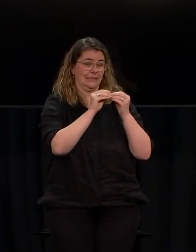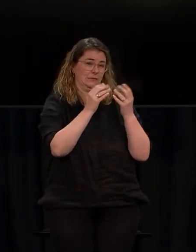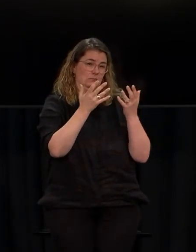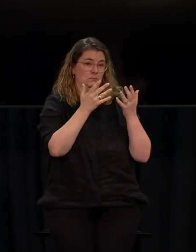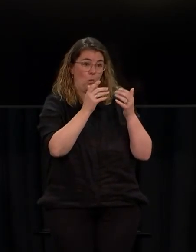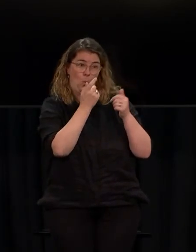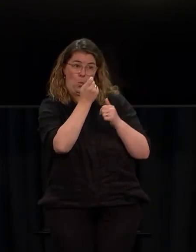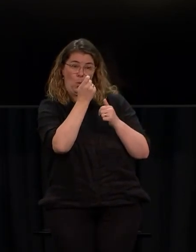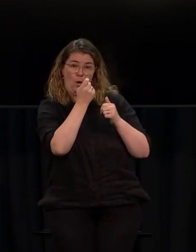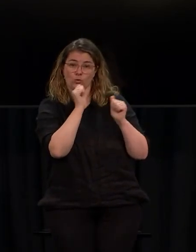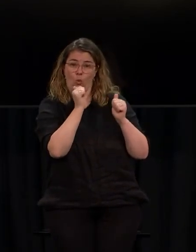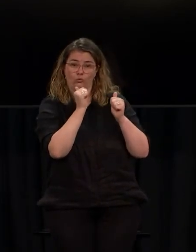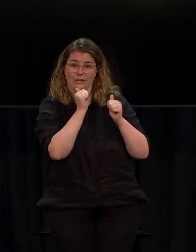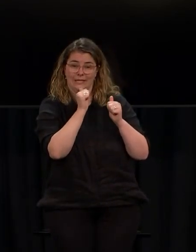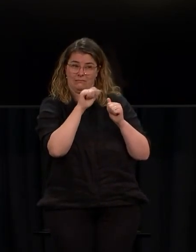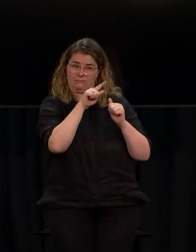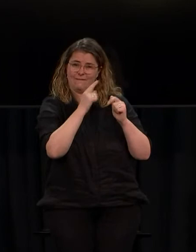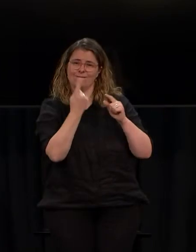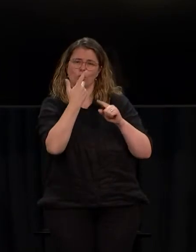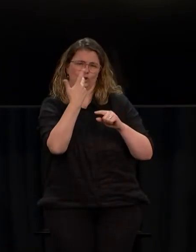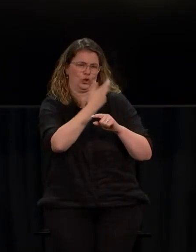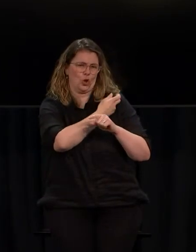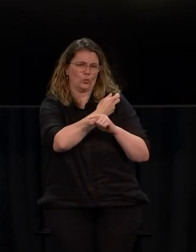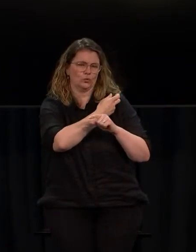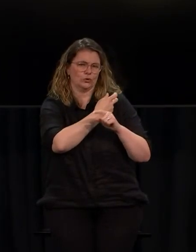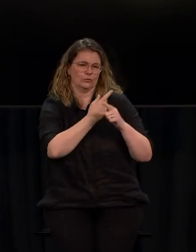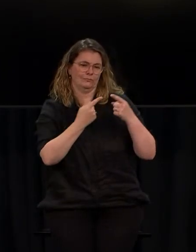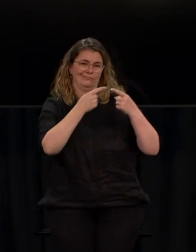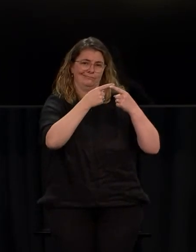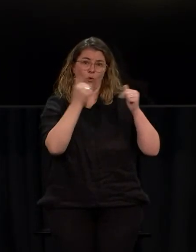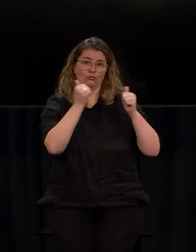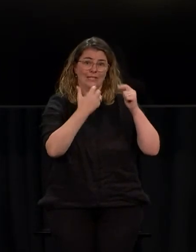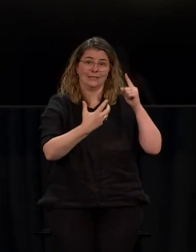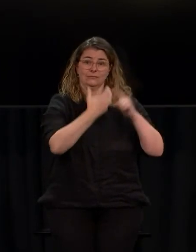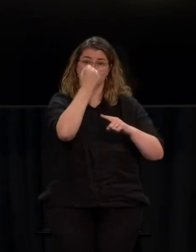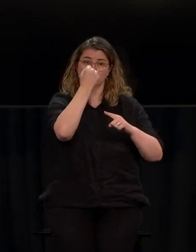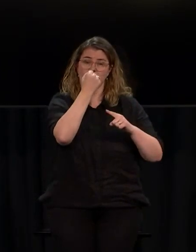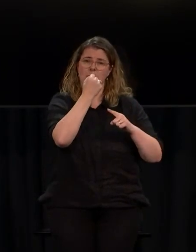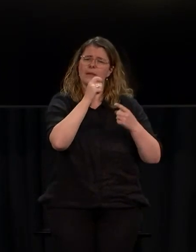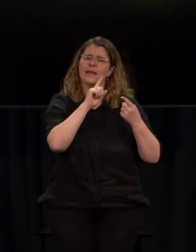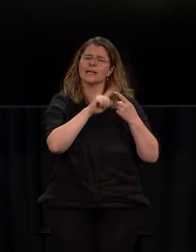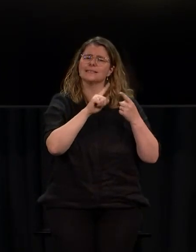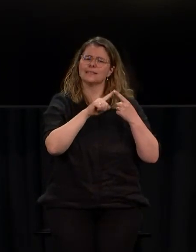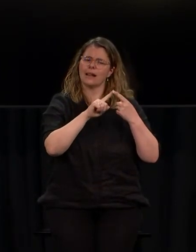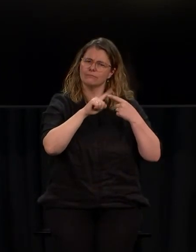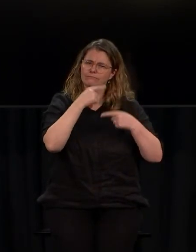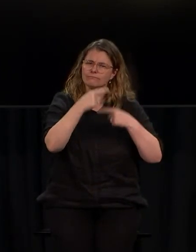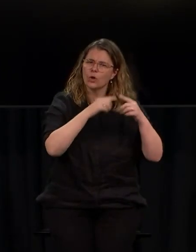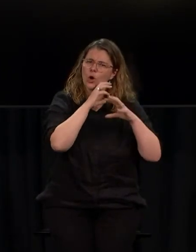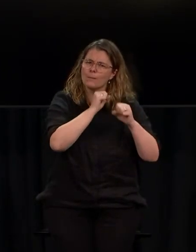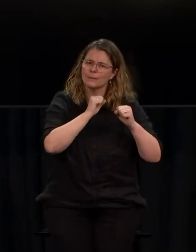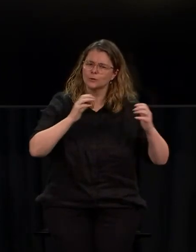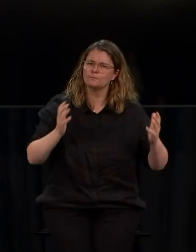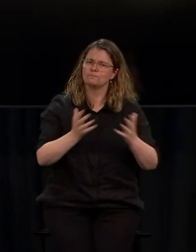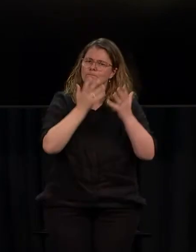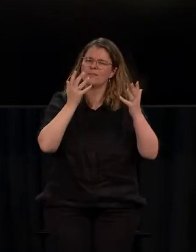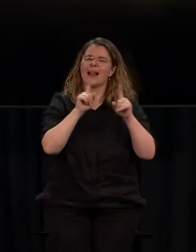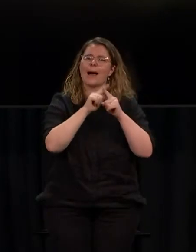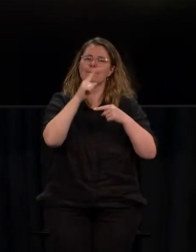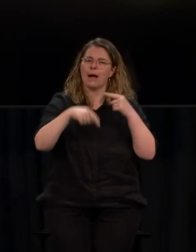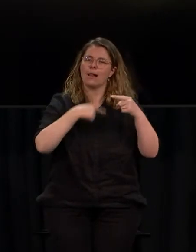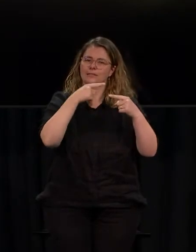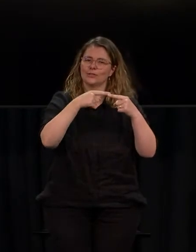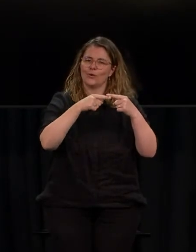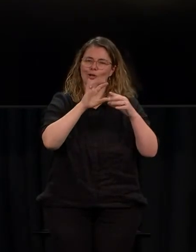have reached those first dose goals, not shying away from the ongoing commitment to make that just a milestone and